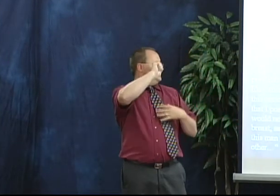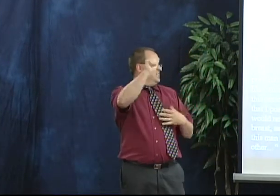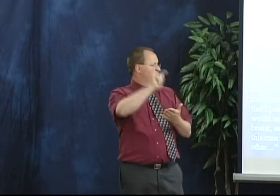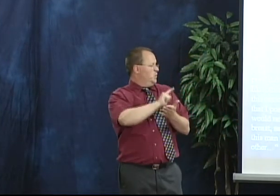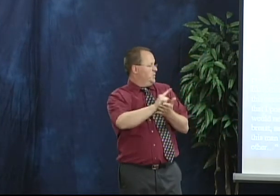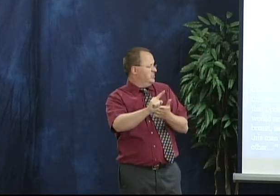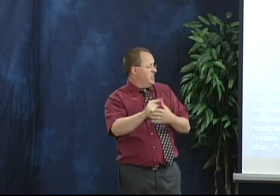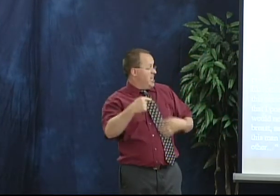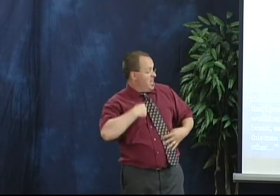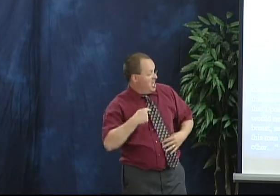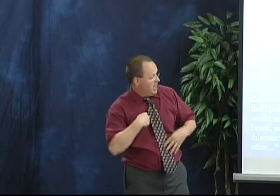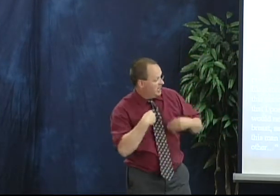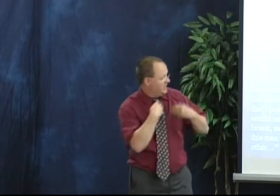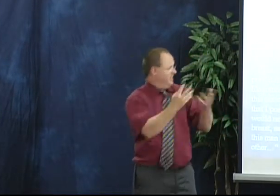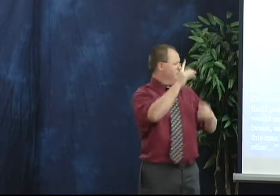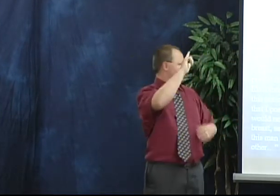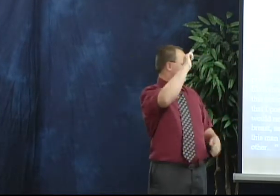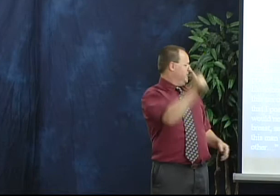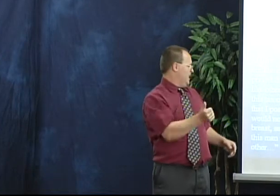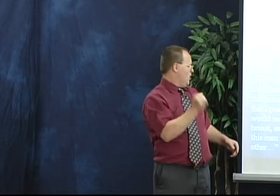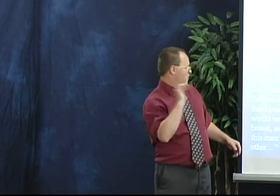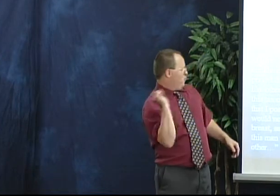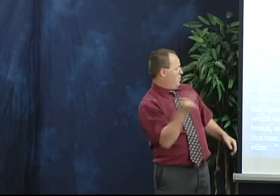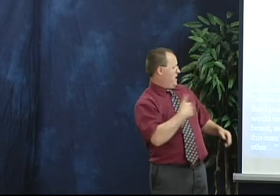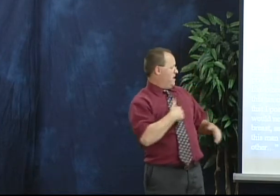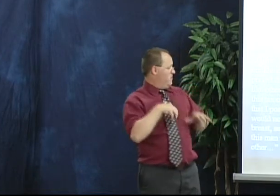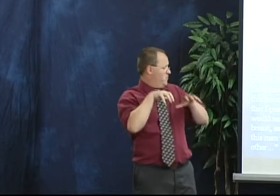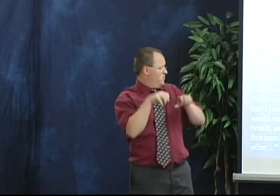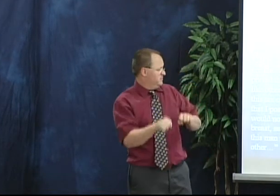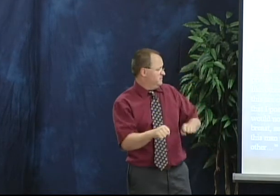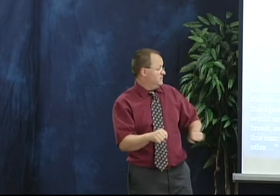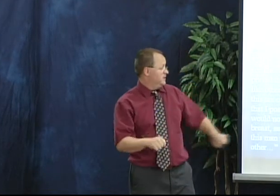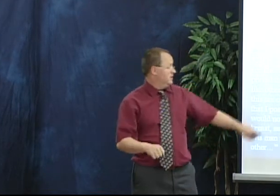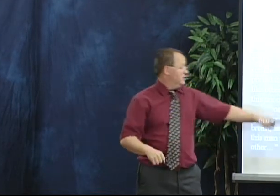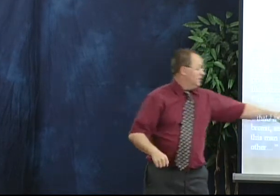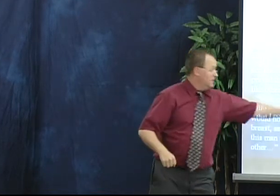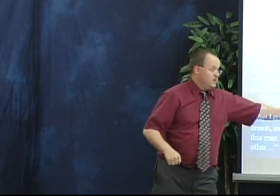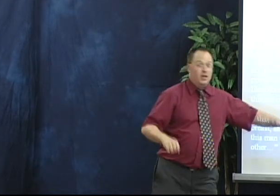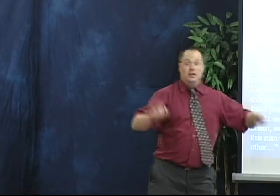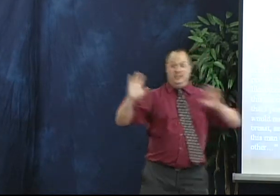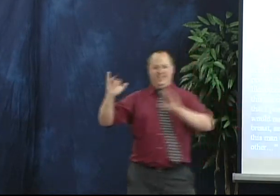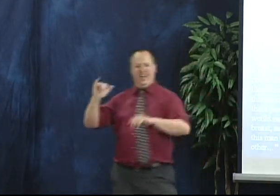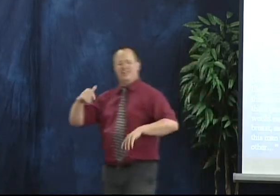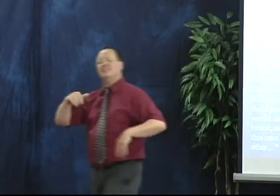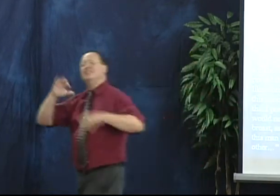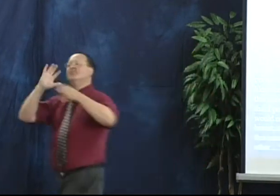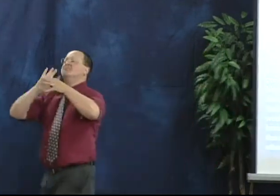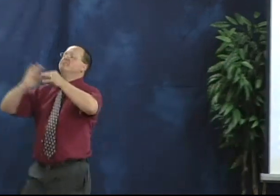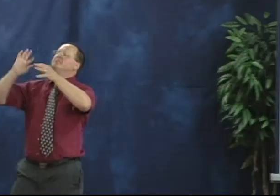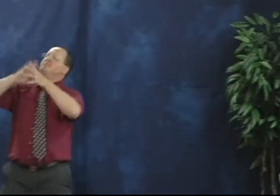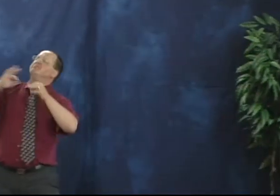I fast twice a week. I give tithes of all that I